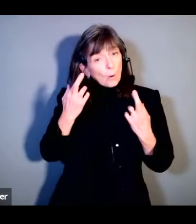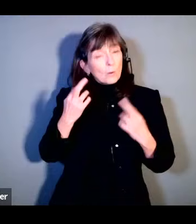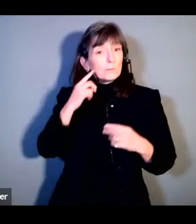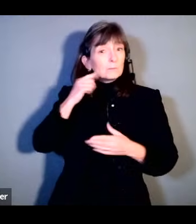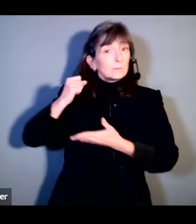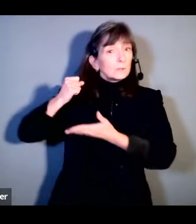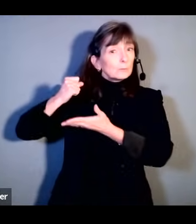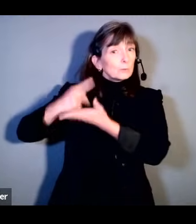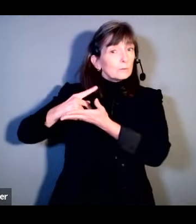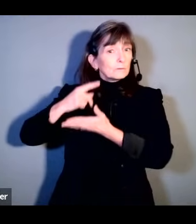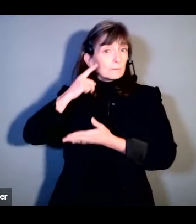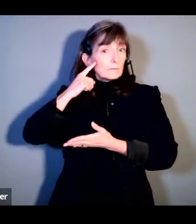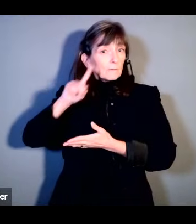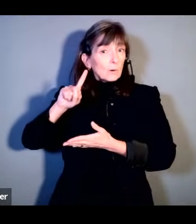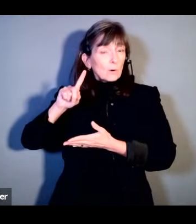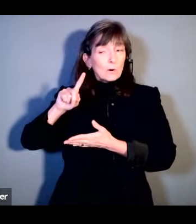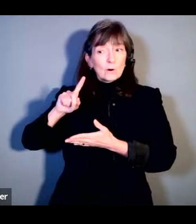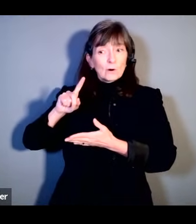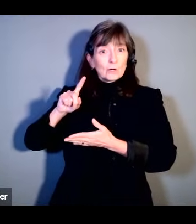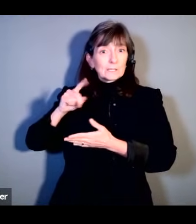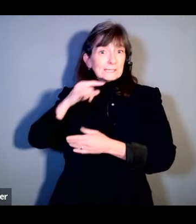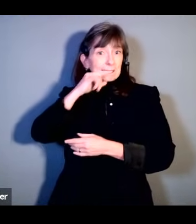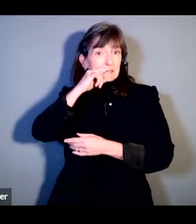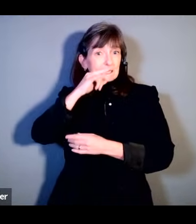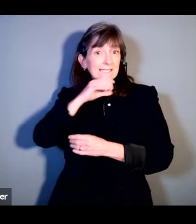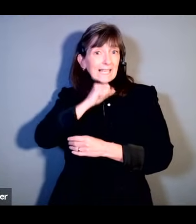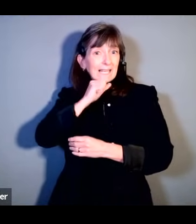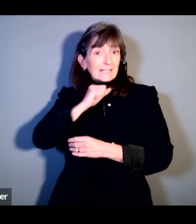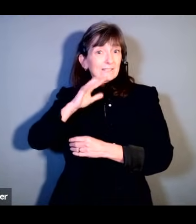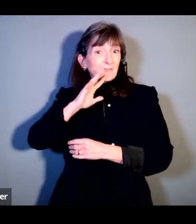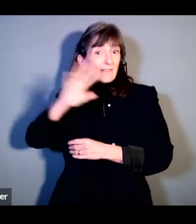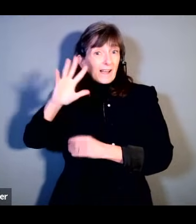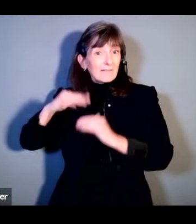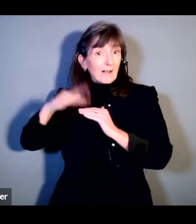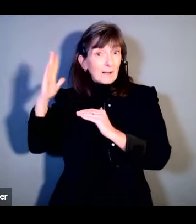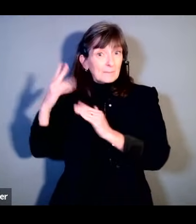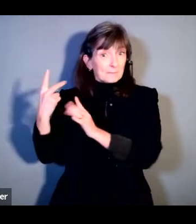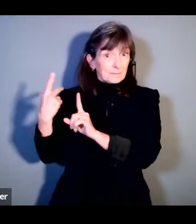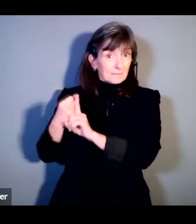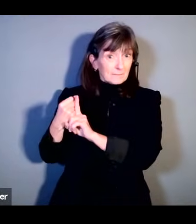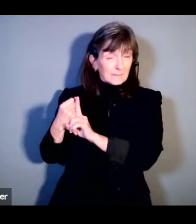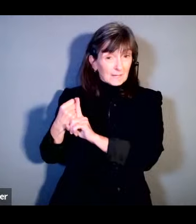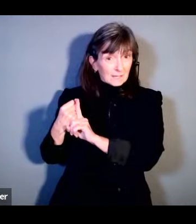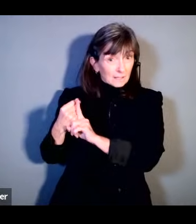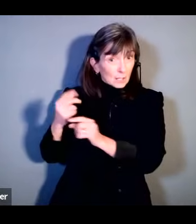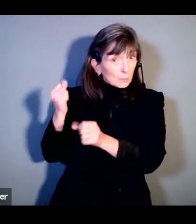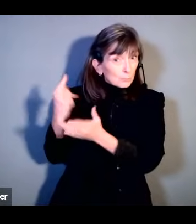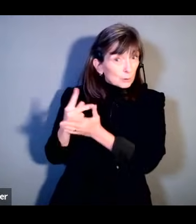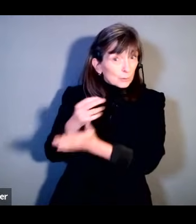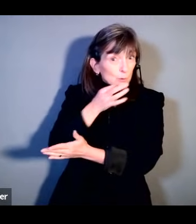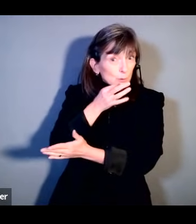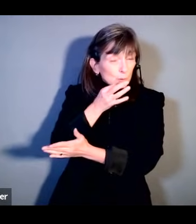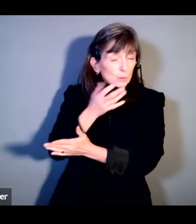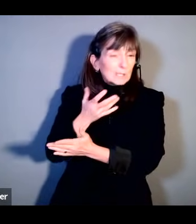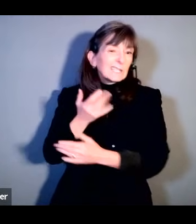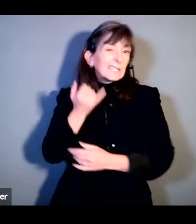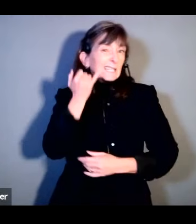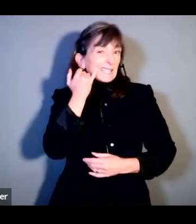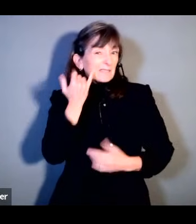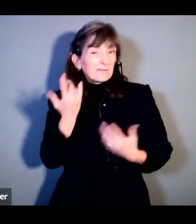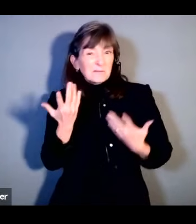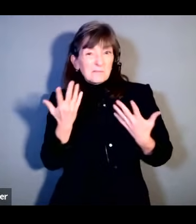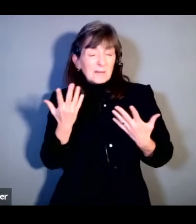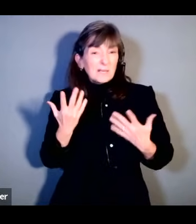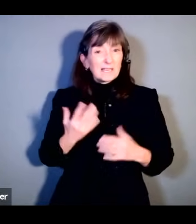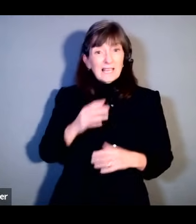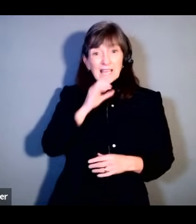approval for the vaccine for kids in the 5 to 11 age group. For kids who are, say, 11 years old, but